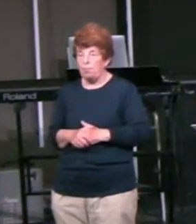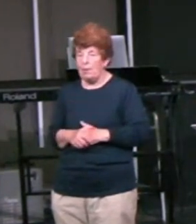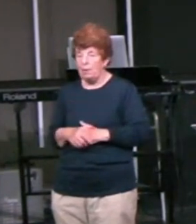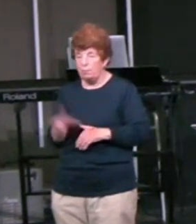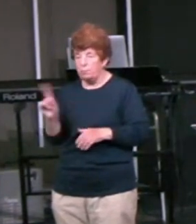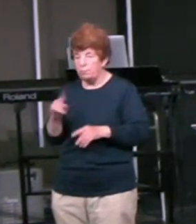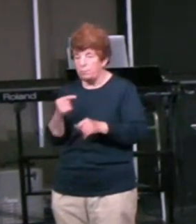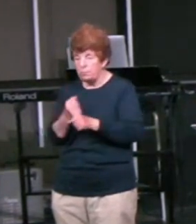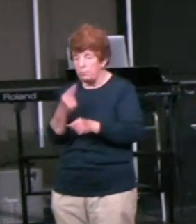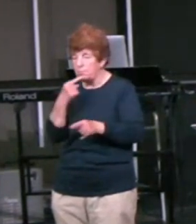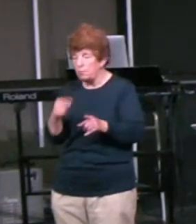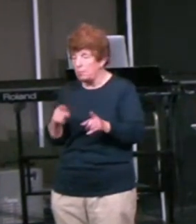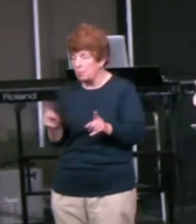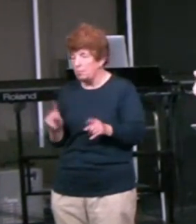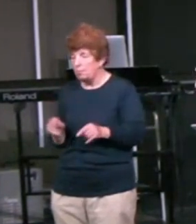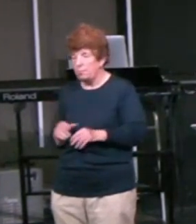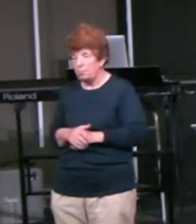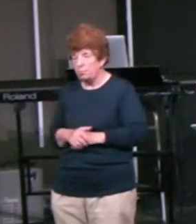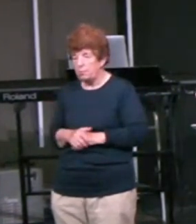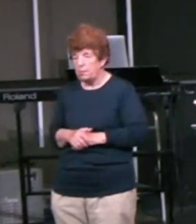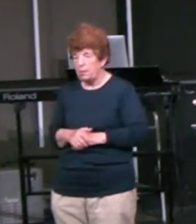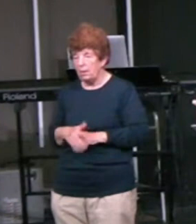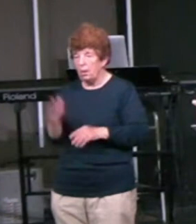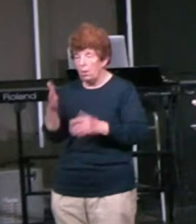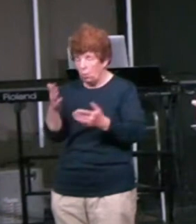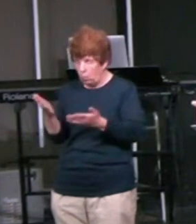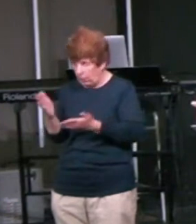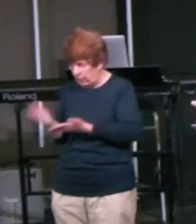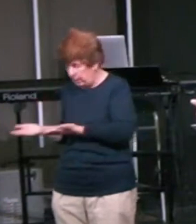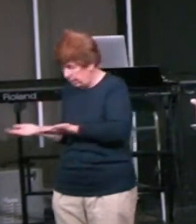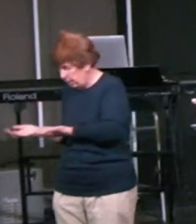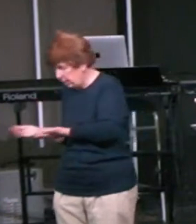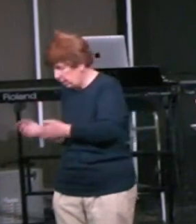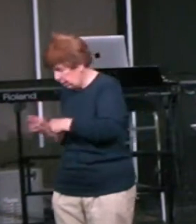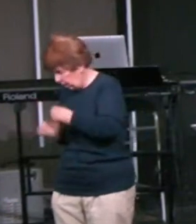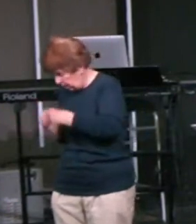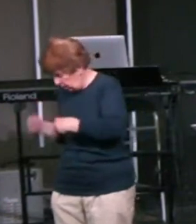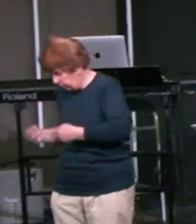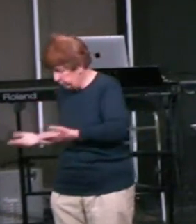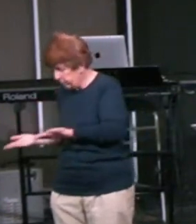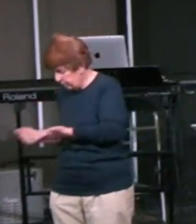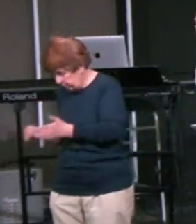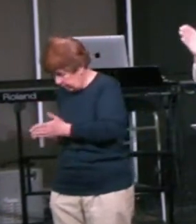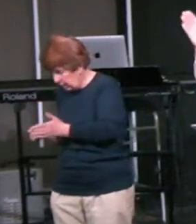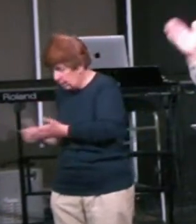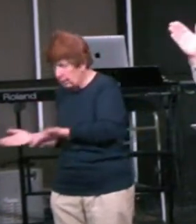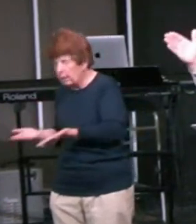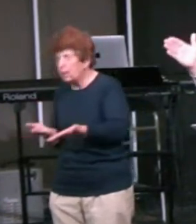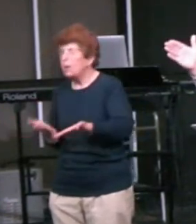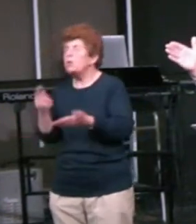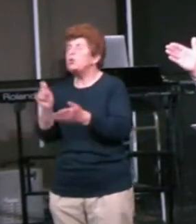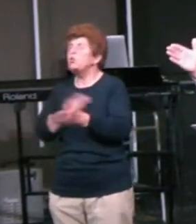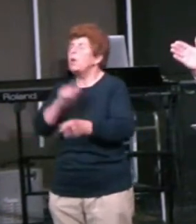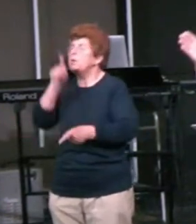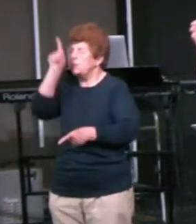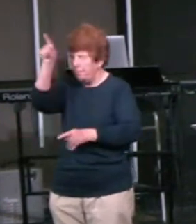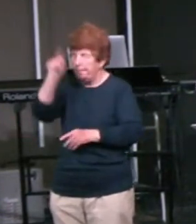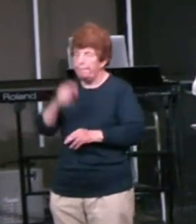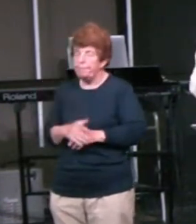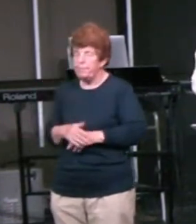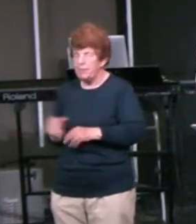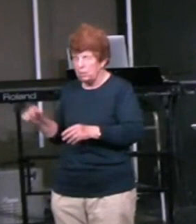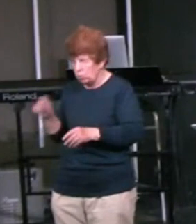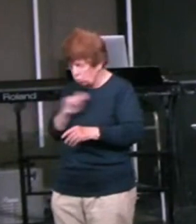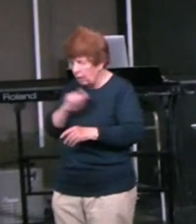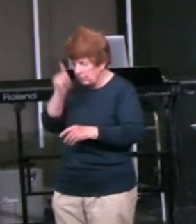What God is saying here is more, when you bring your offering into me, trust me.